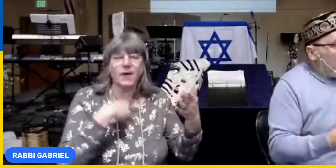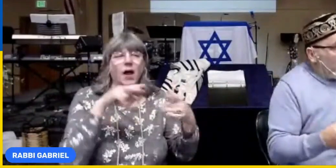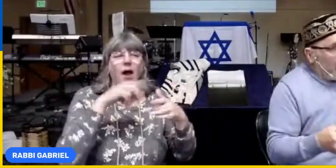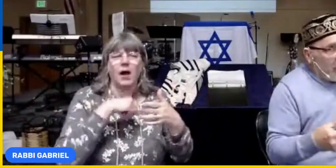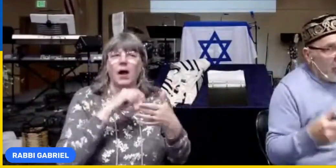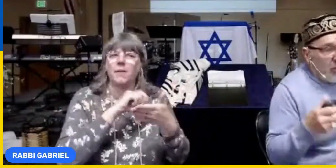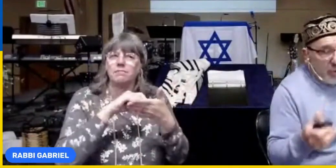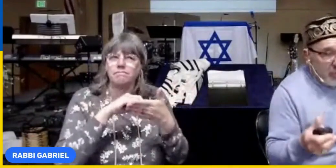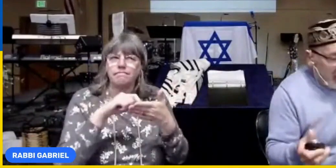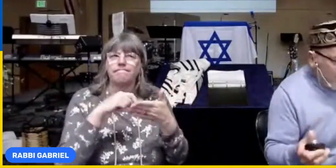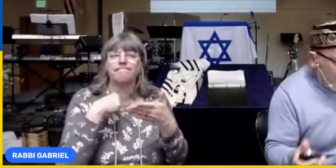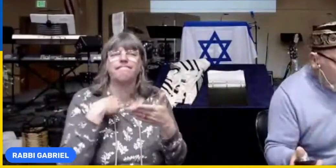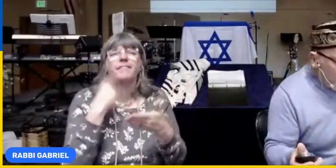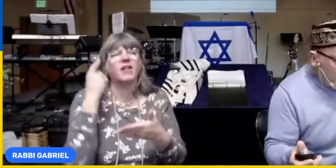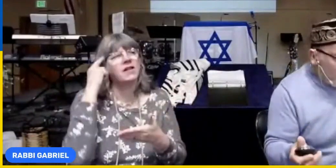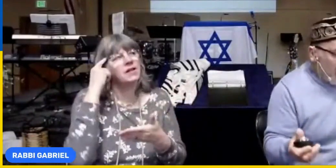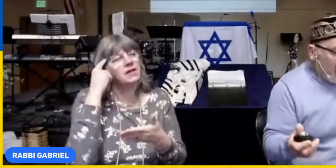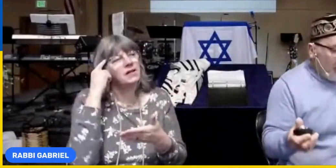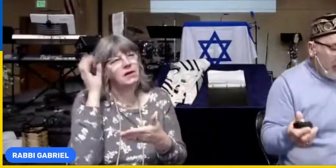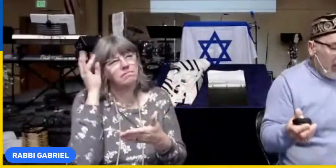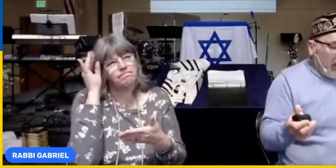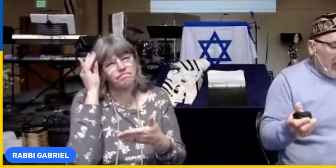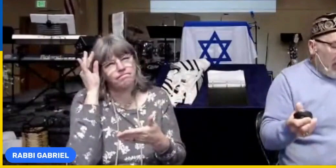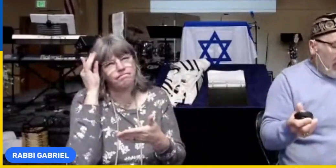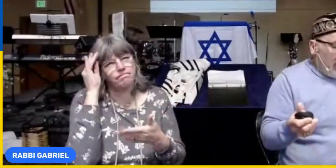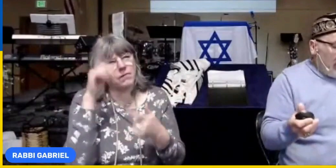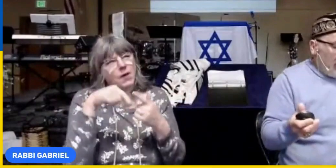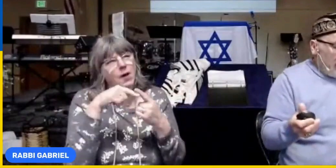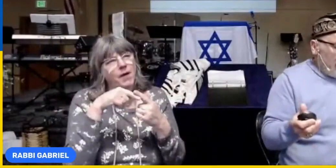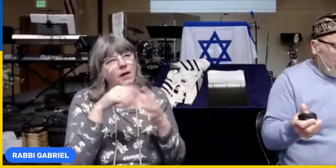We've been talking about this story of the Exodus,